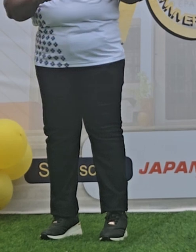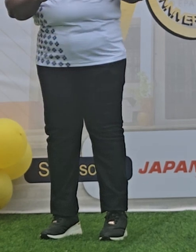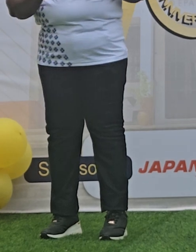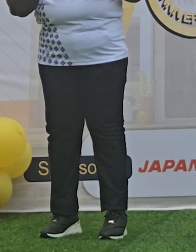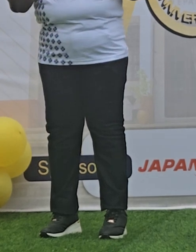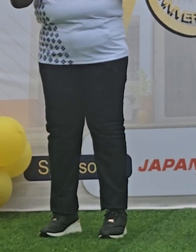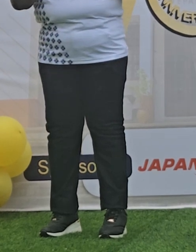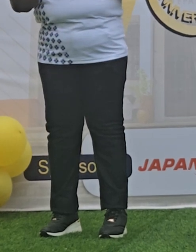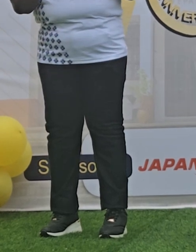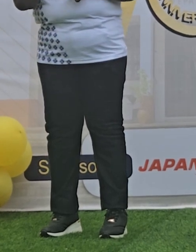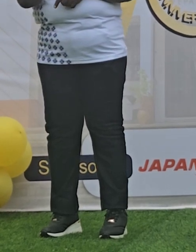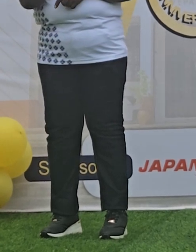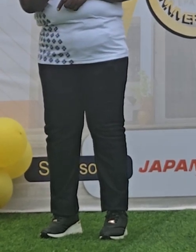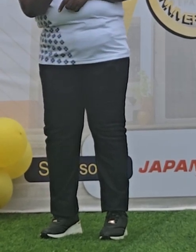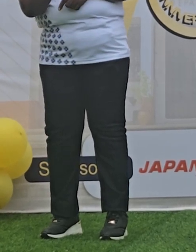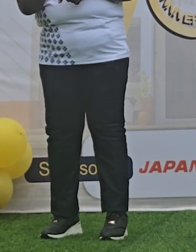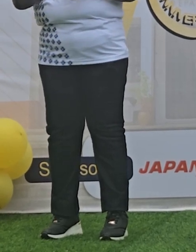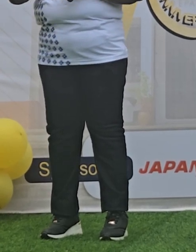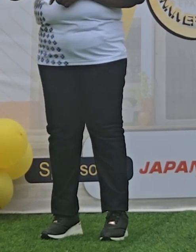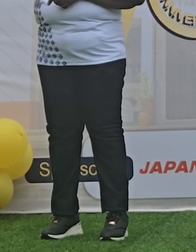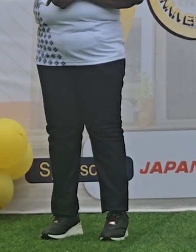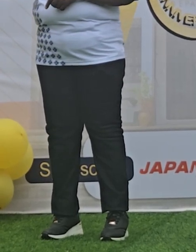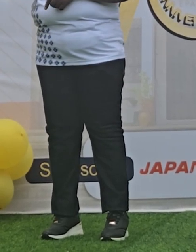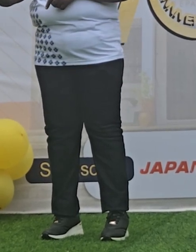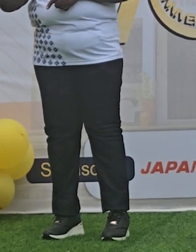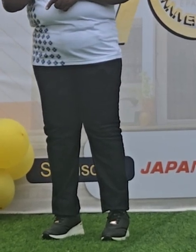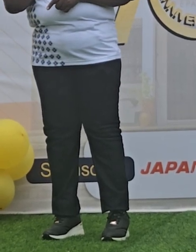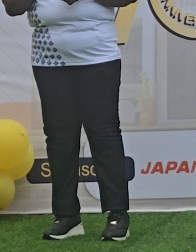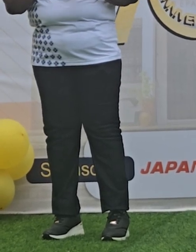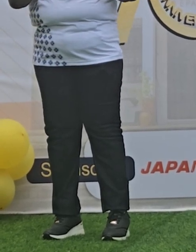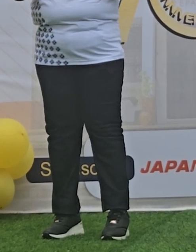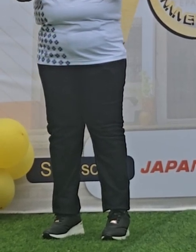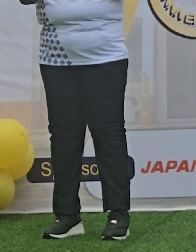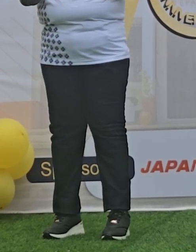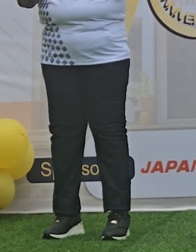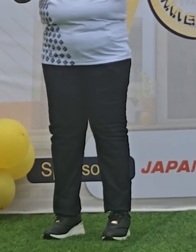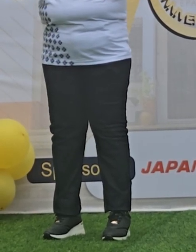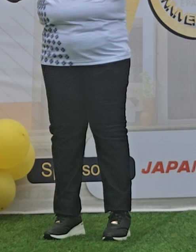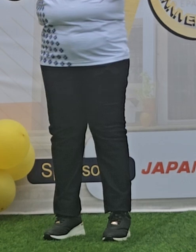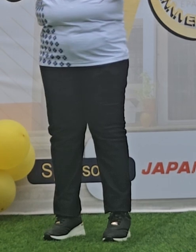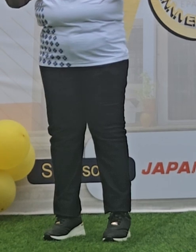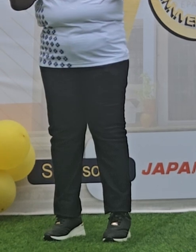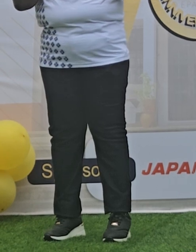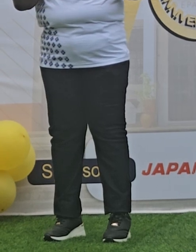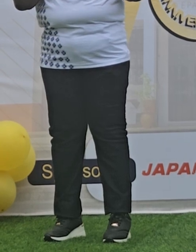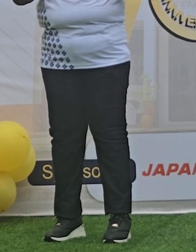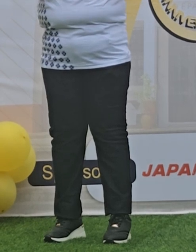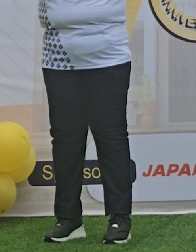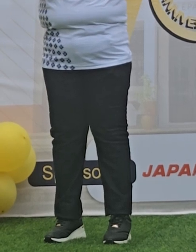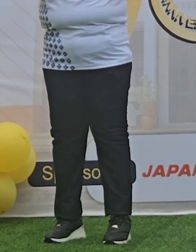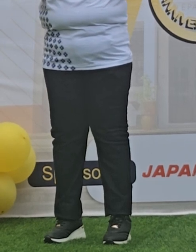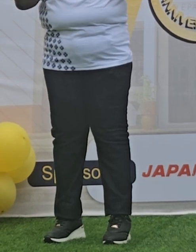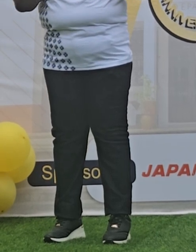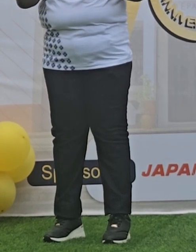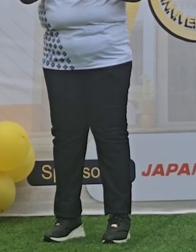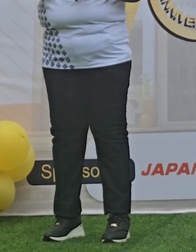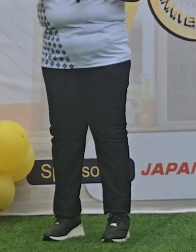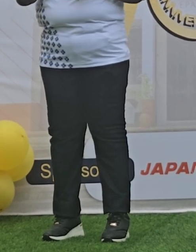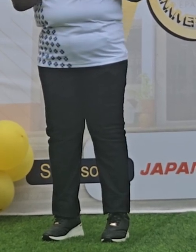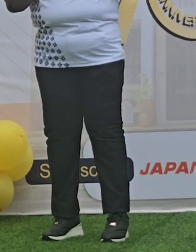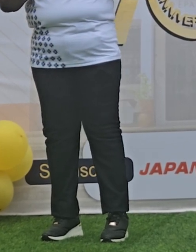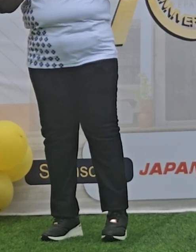about 1980, we have called it the period of indigenization and